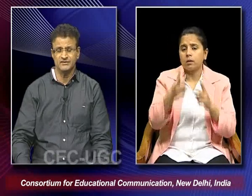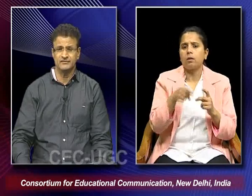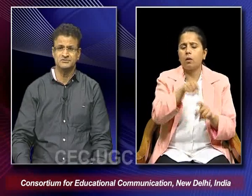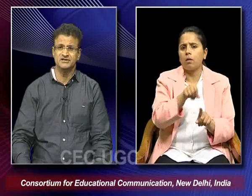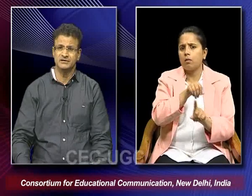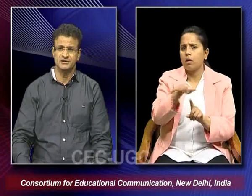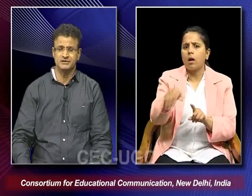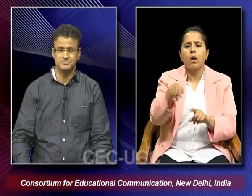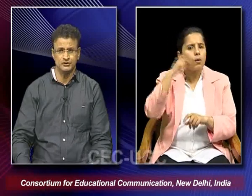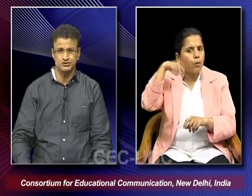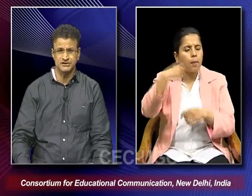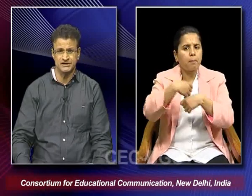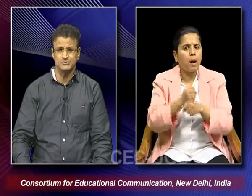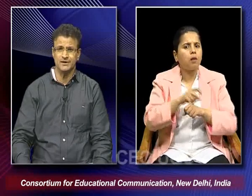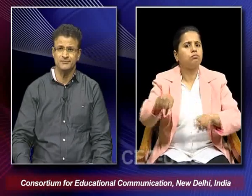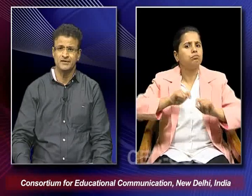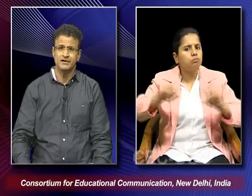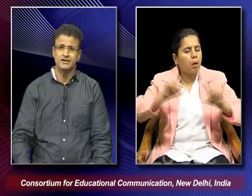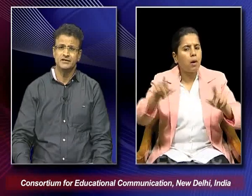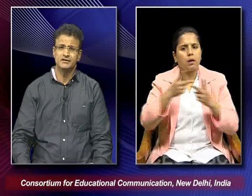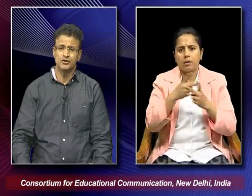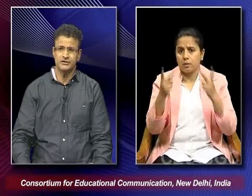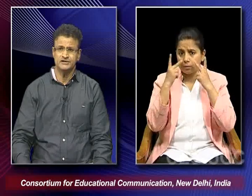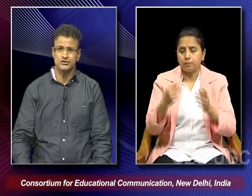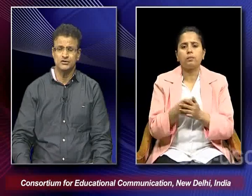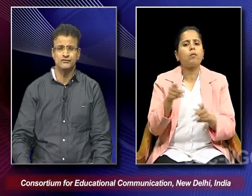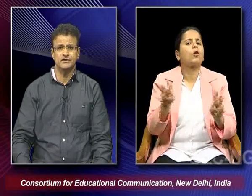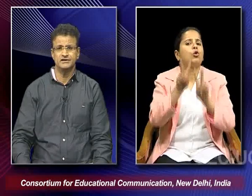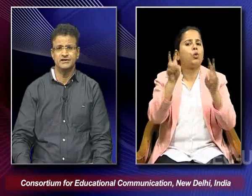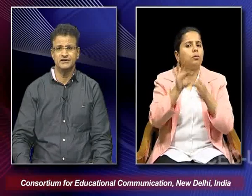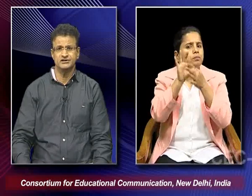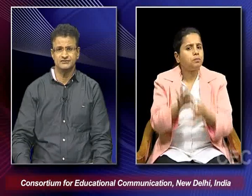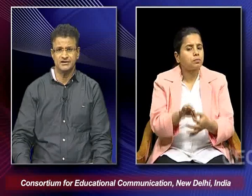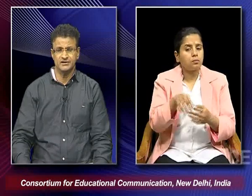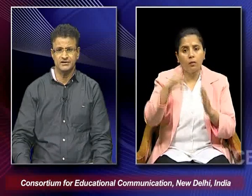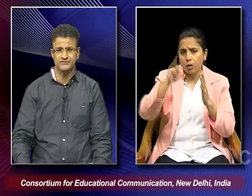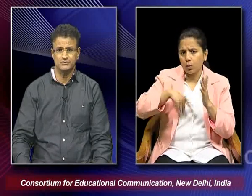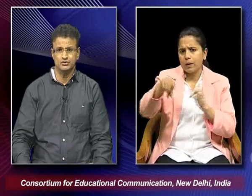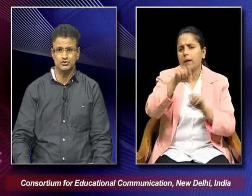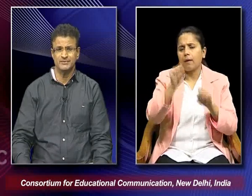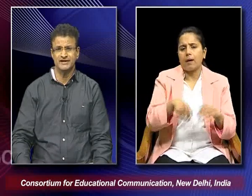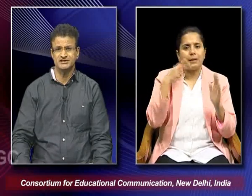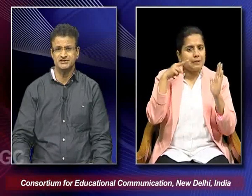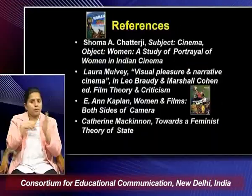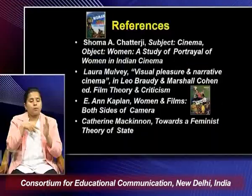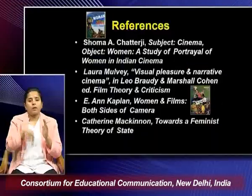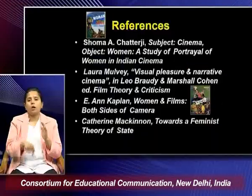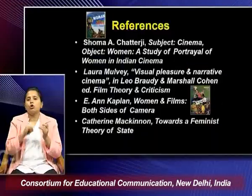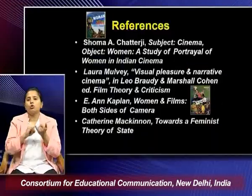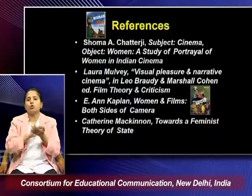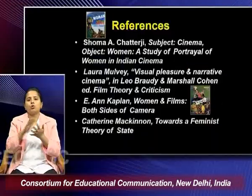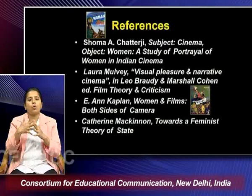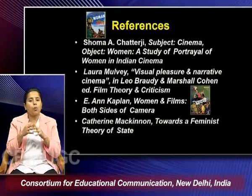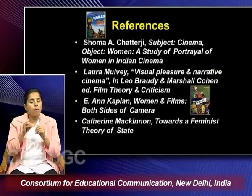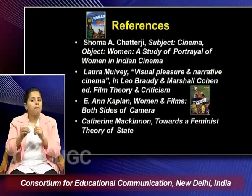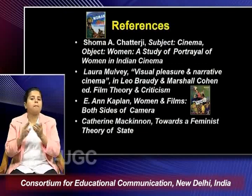the way films they are being produced as well. In the context of the readings, one can refer to Shomai Chatterjee, Subject